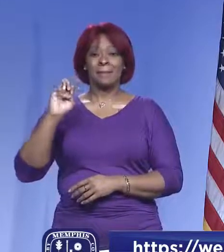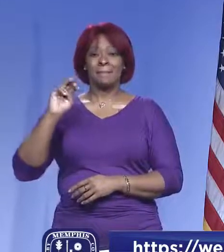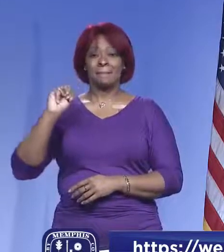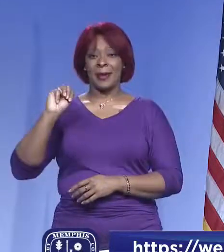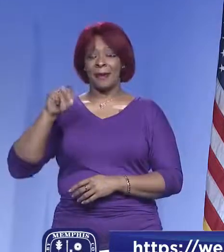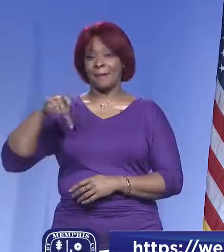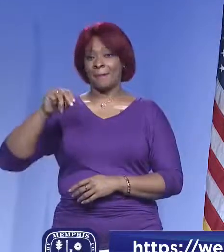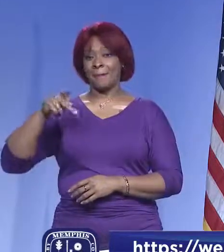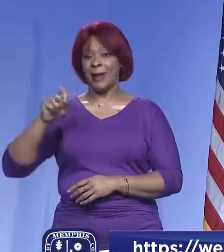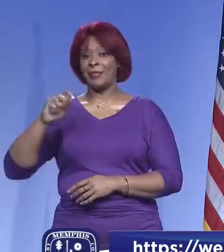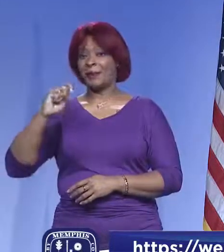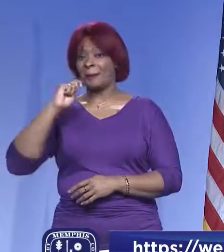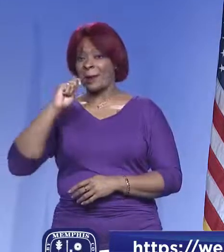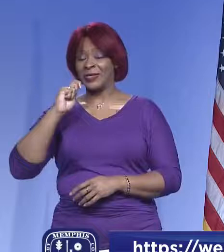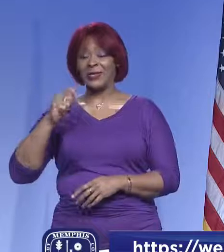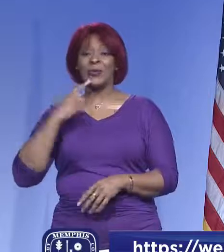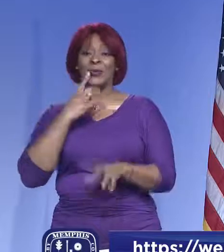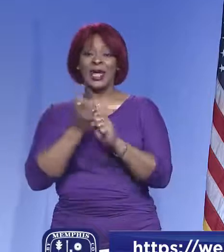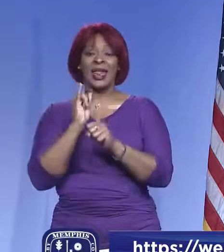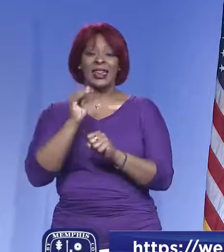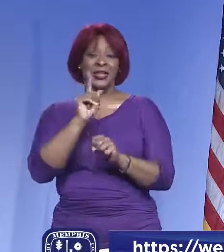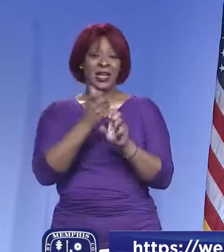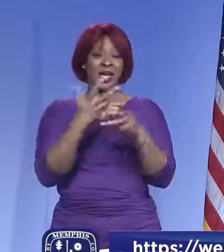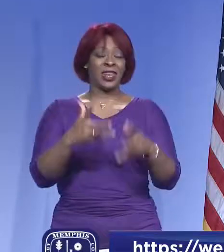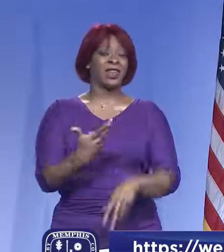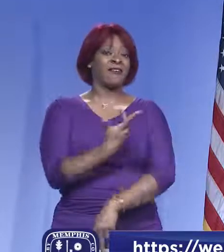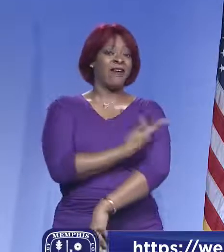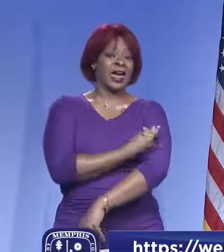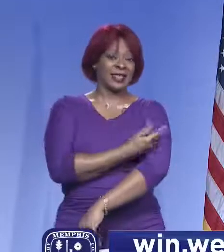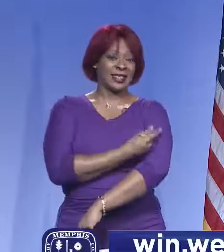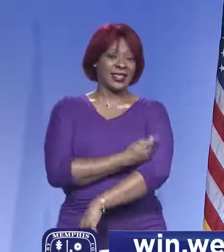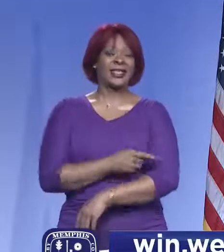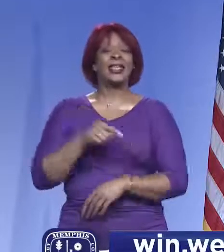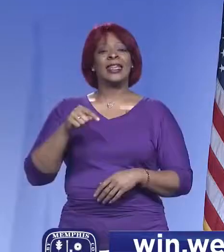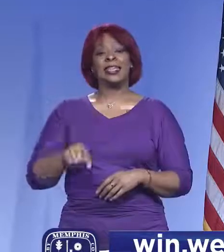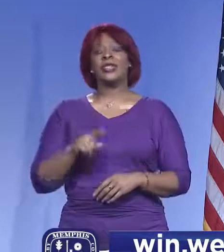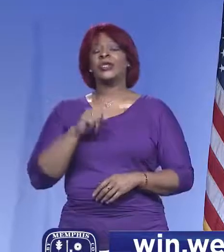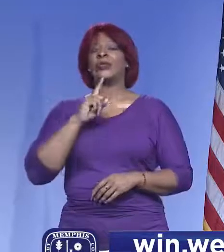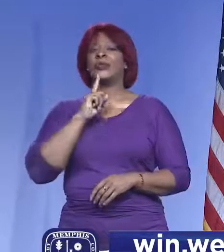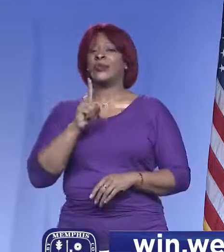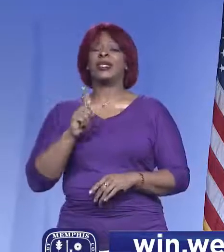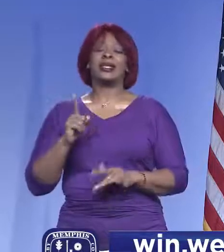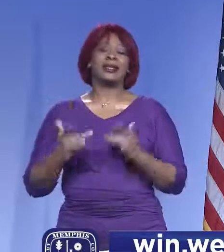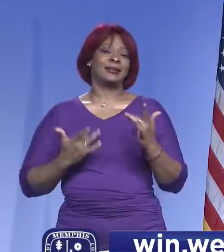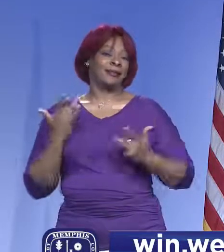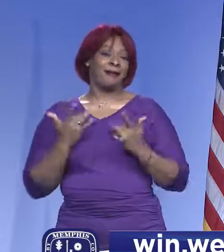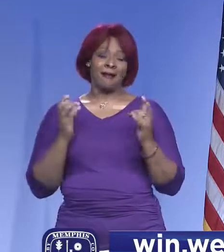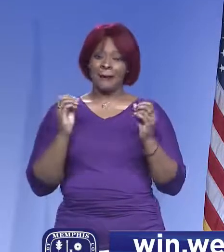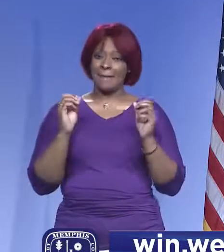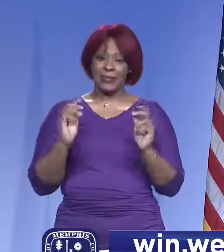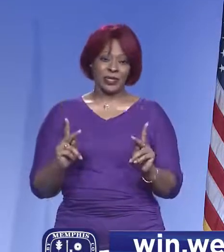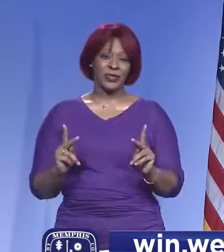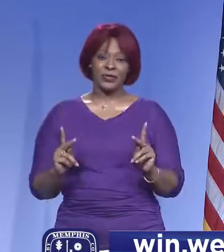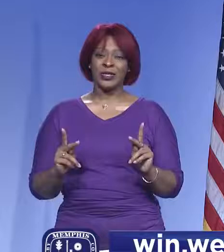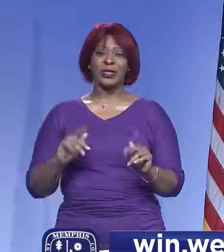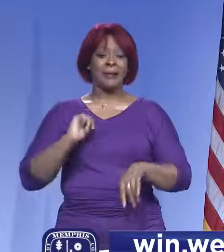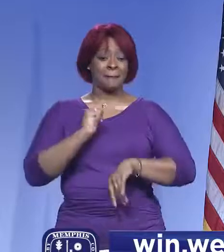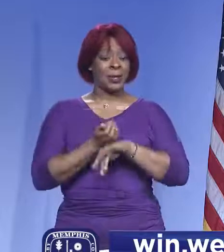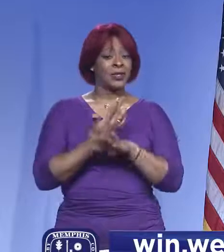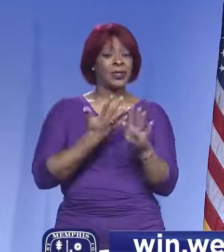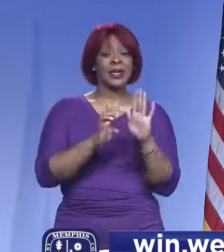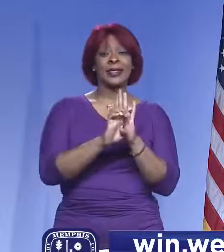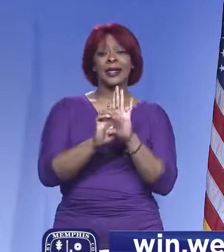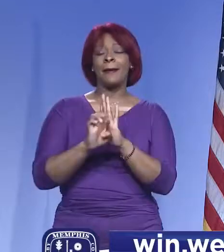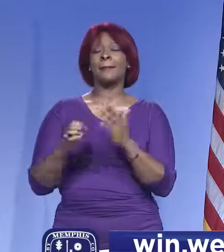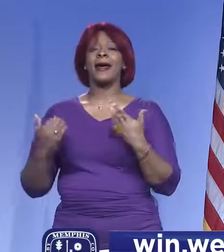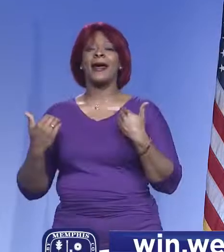Pops for those who got Meth Pops when they got vaccinations. But this is a really exciting opportunity. And based on the examples he